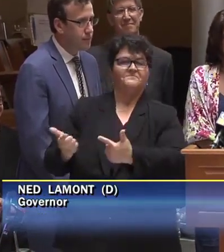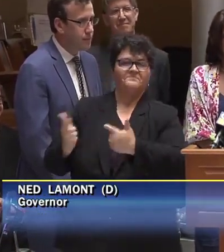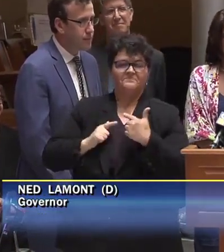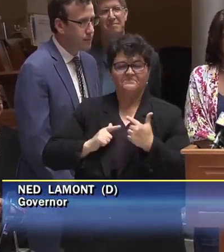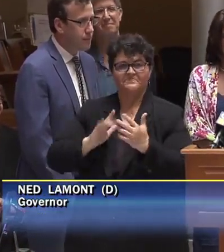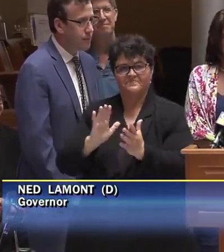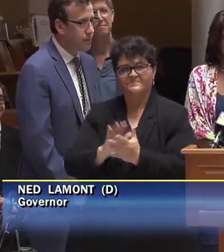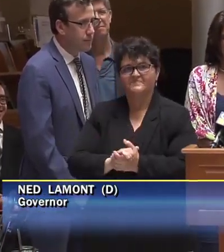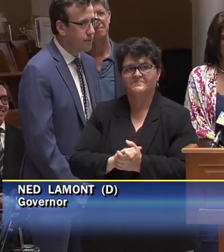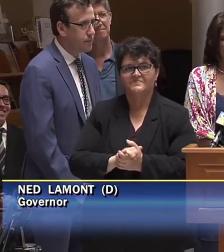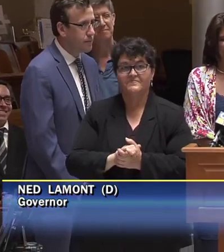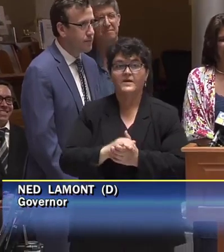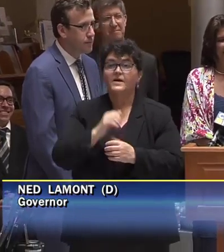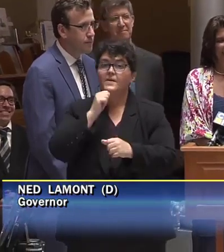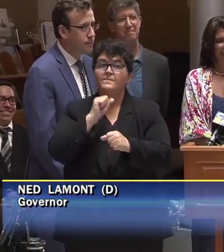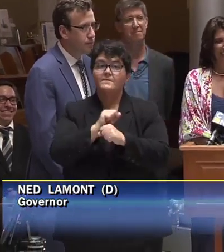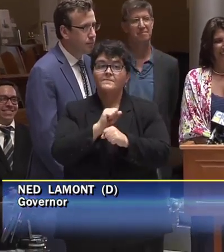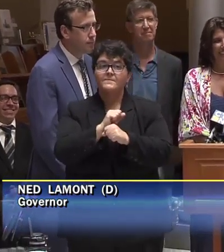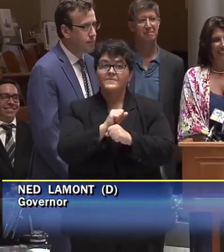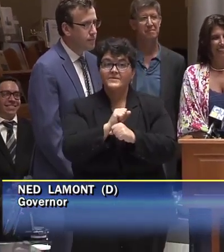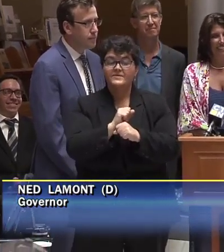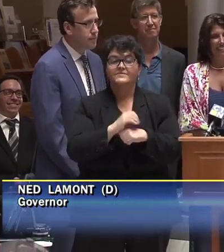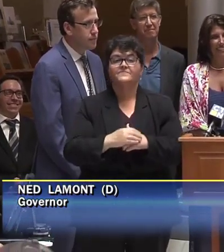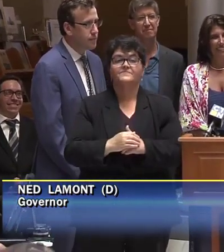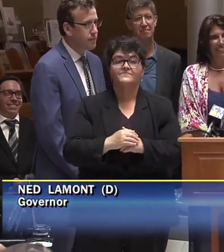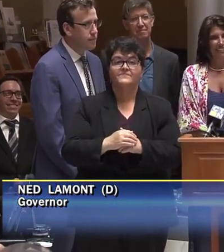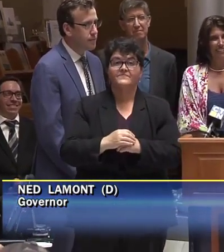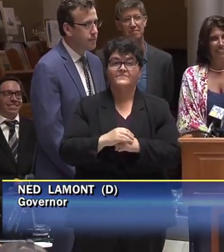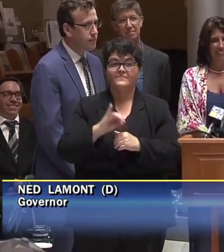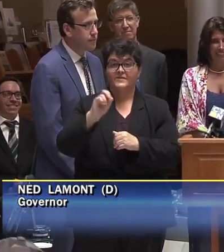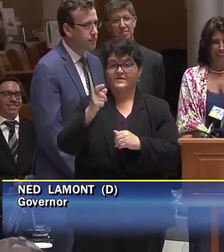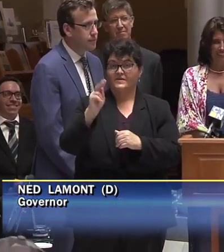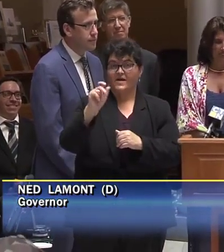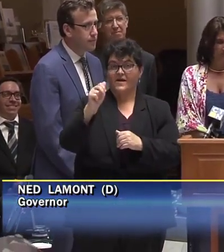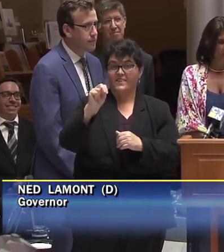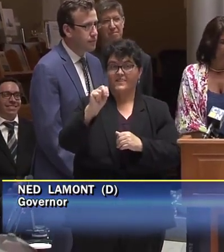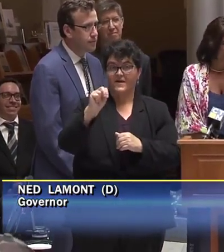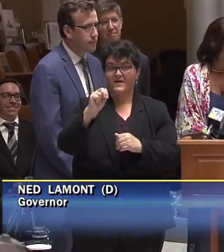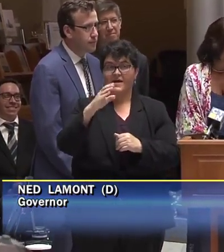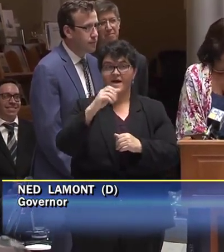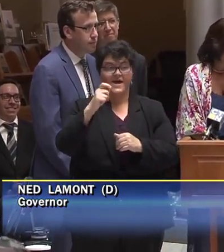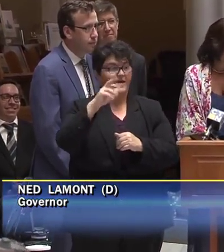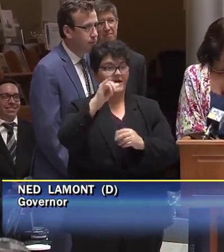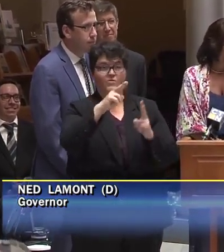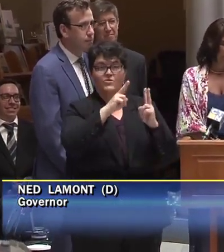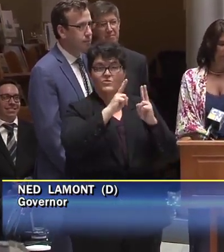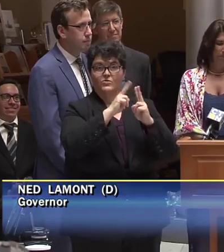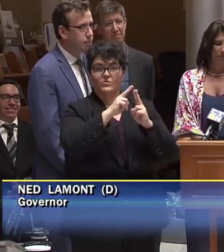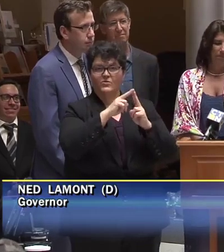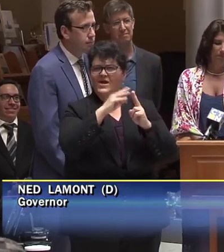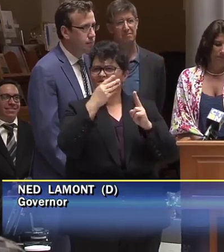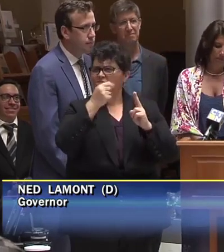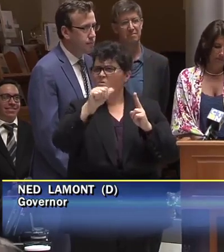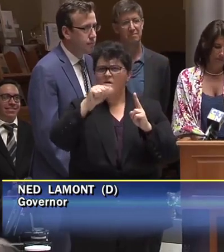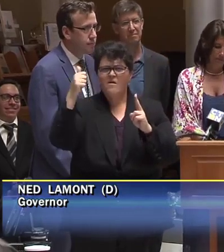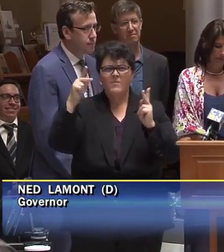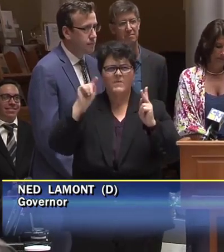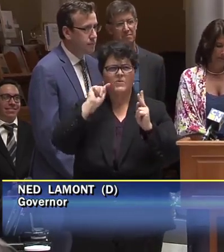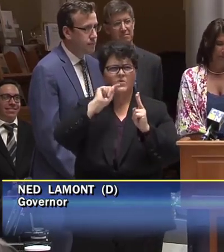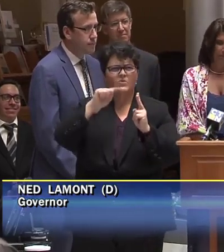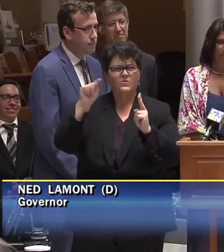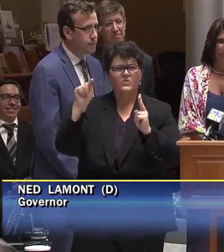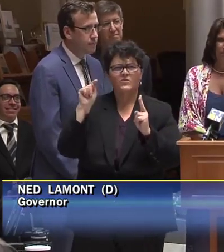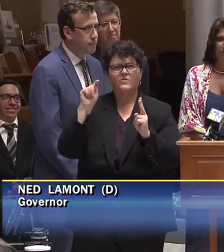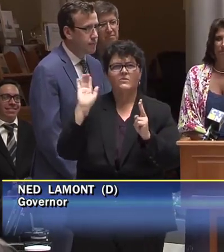for real that Jonathan and Gary and each and every one of you, your voices were heard.